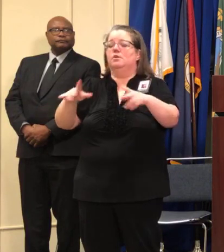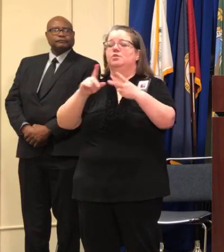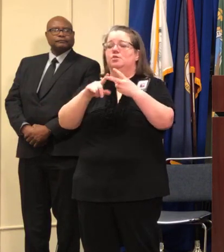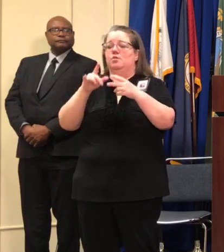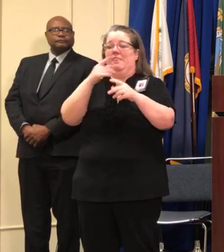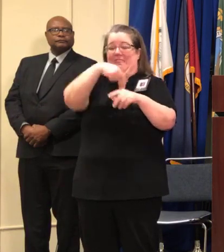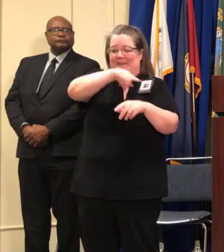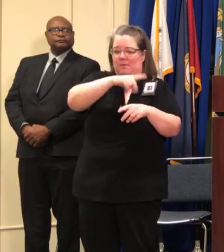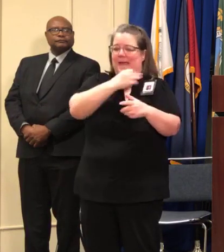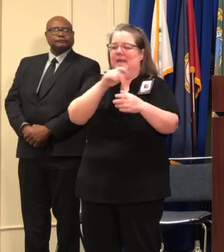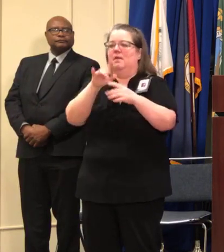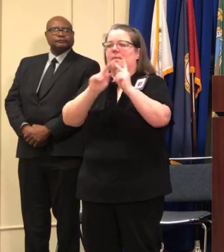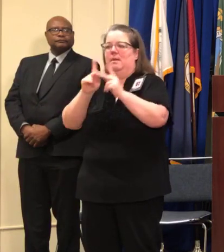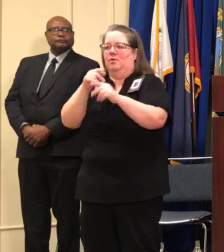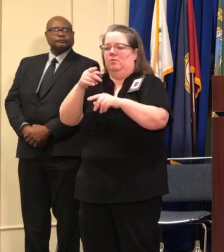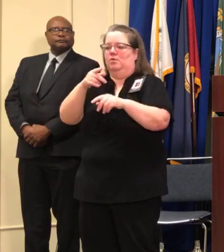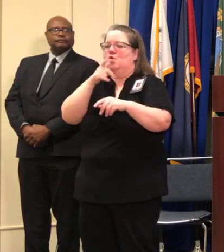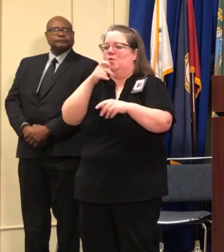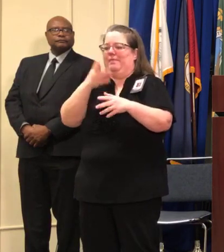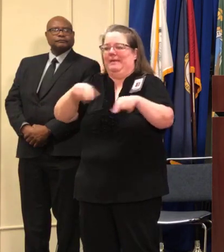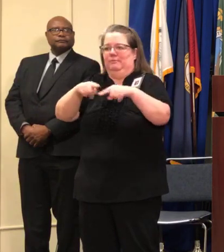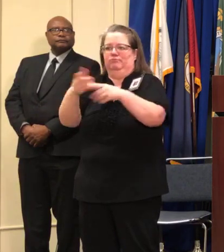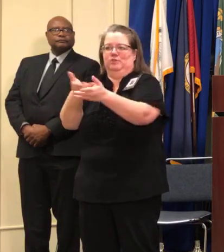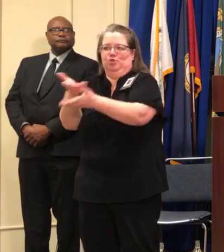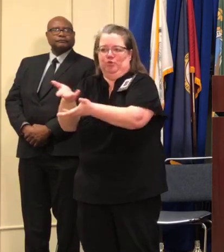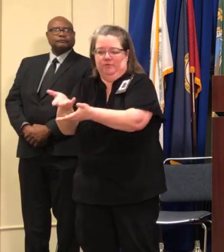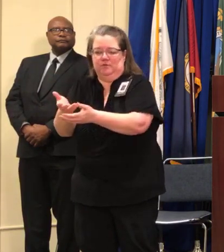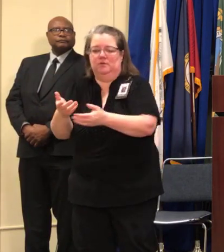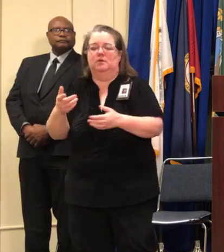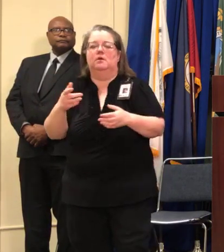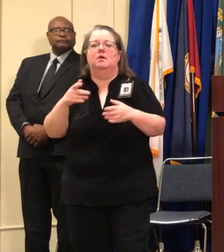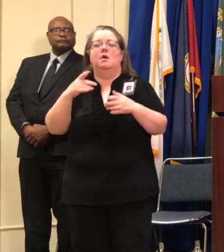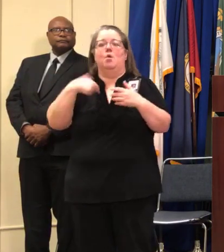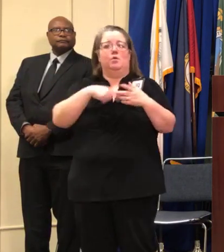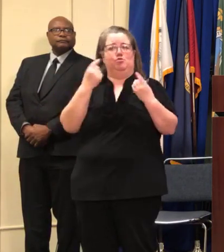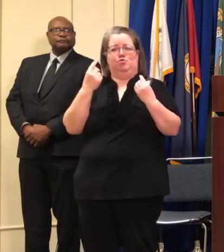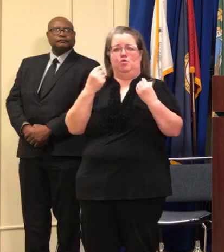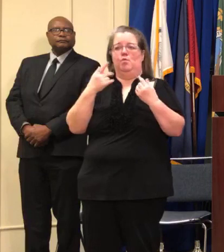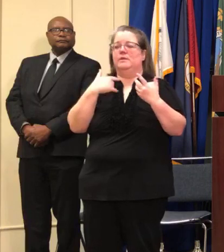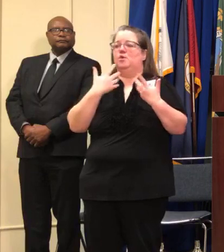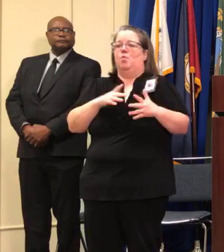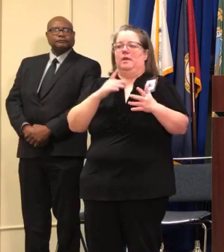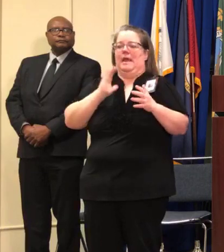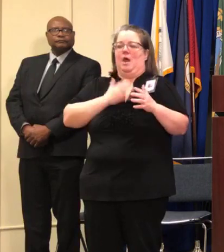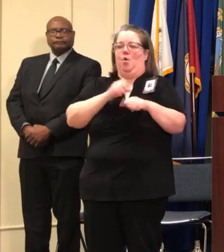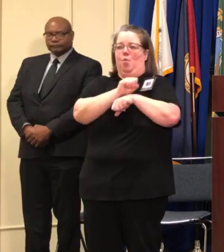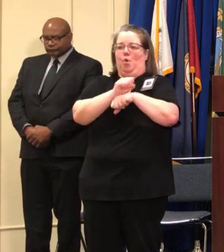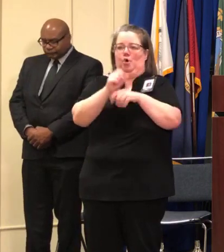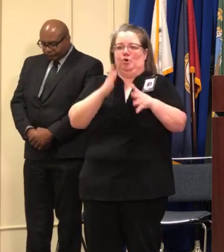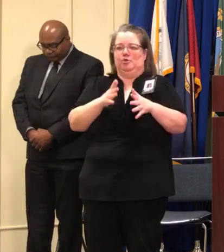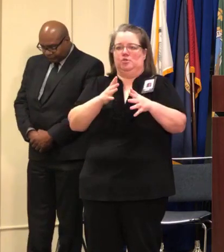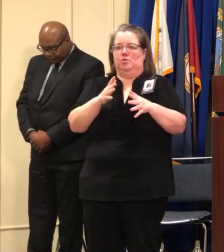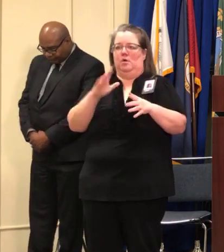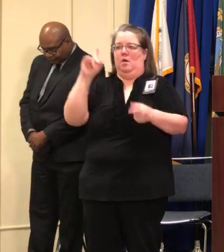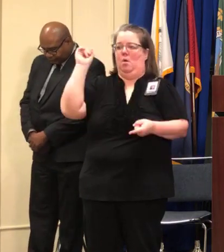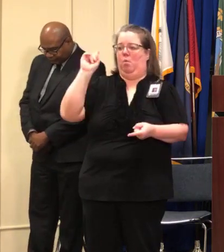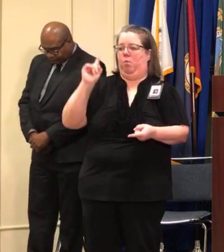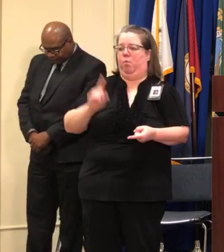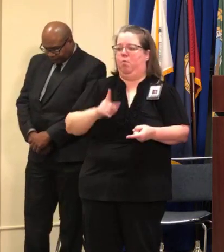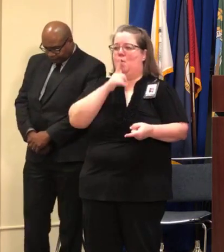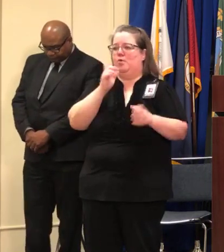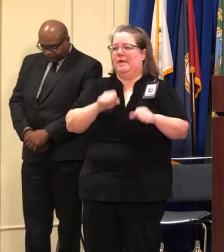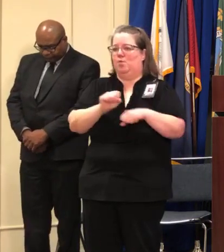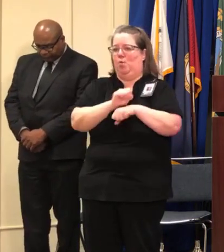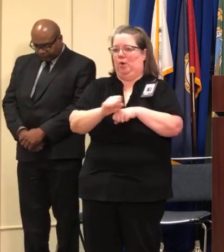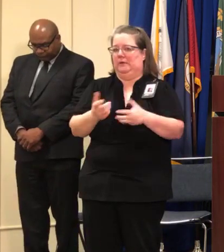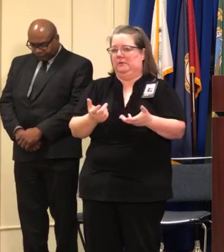And lastly, if it's spreading in those populations, we are going to deplete our workforce, because you have the individual who's ill,